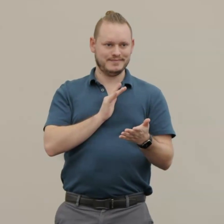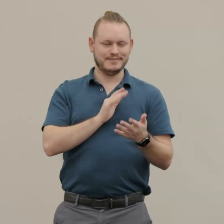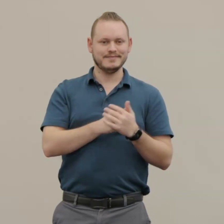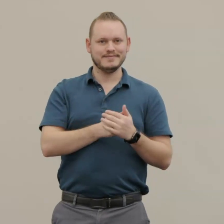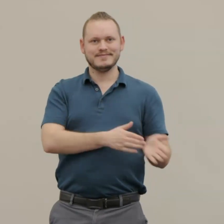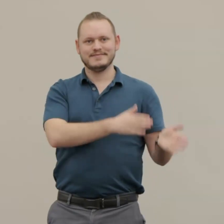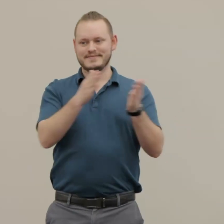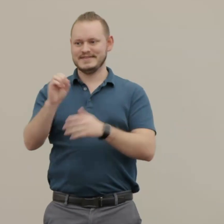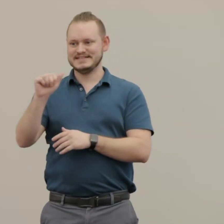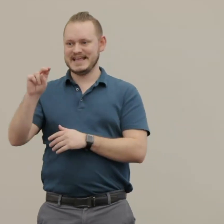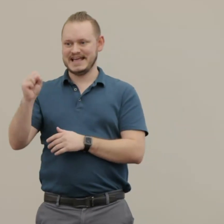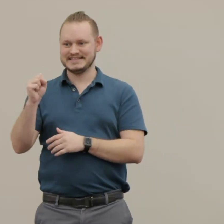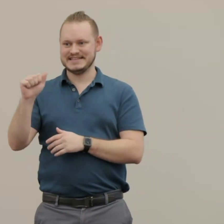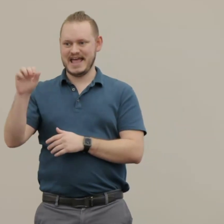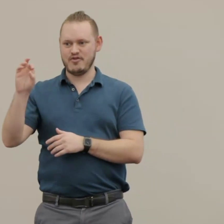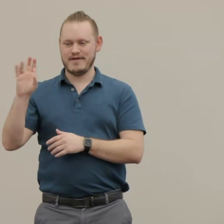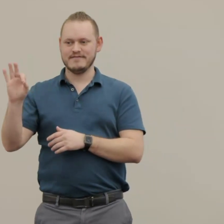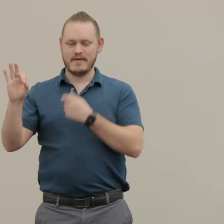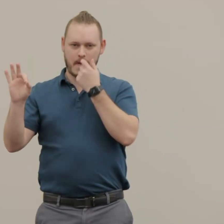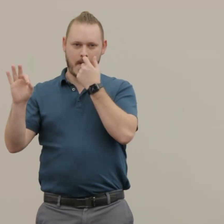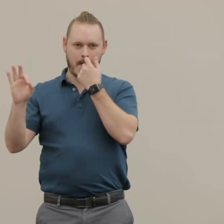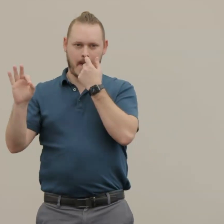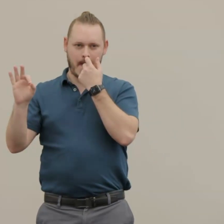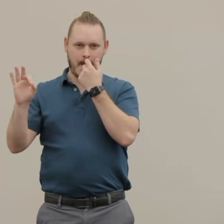And sans serif was,